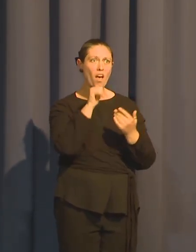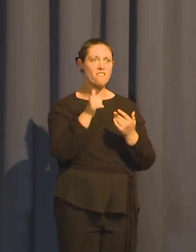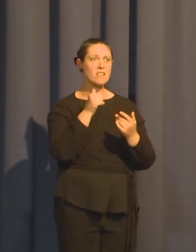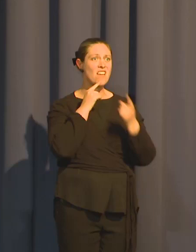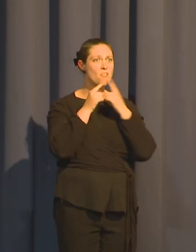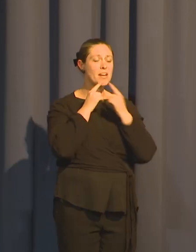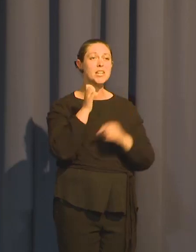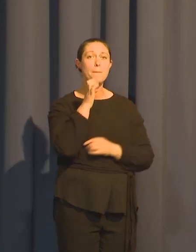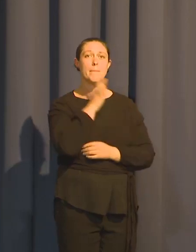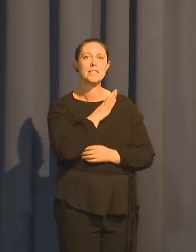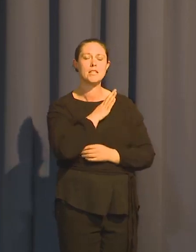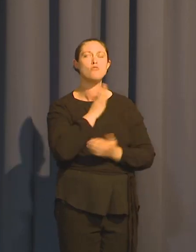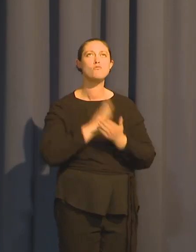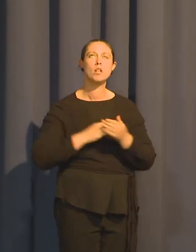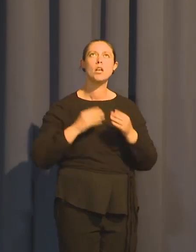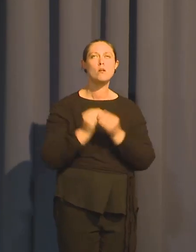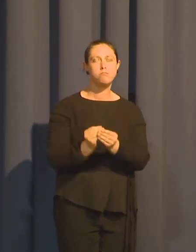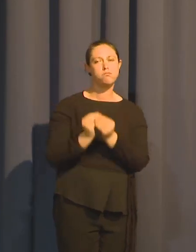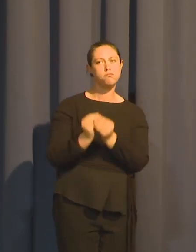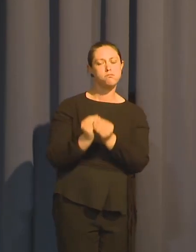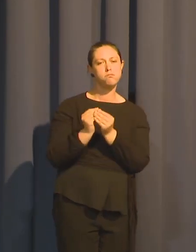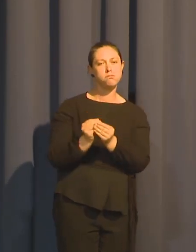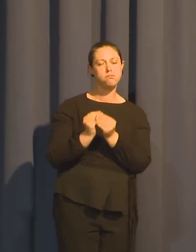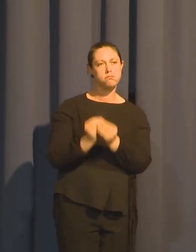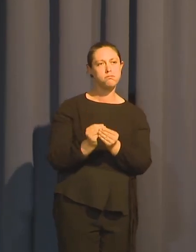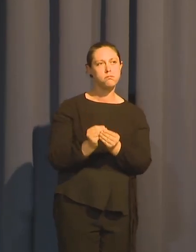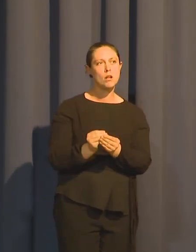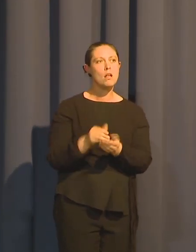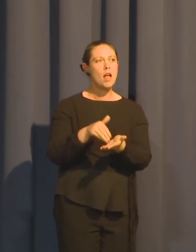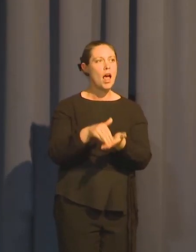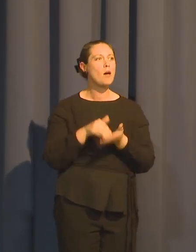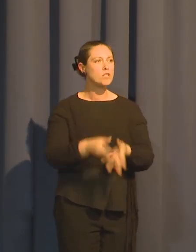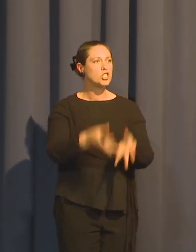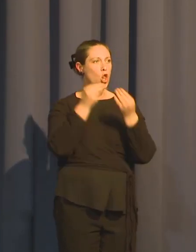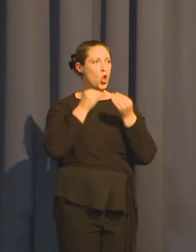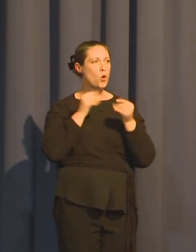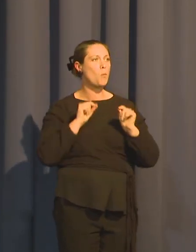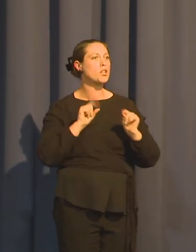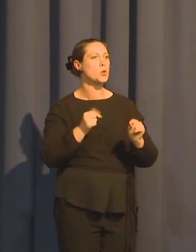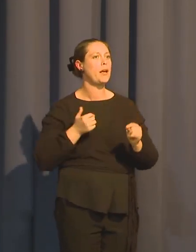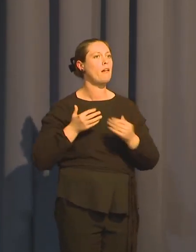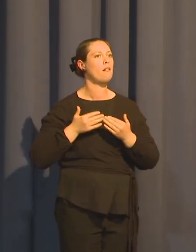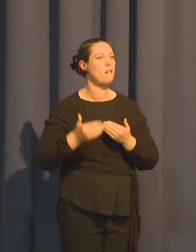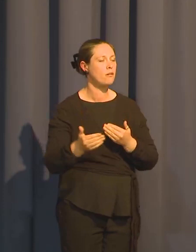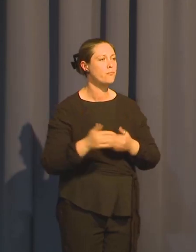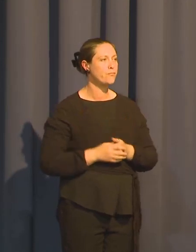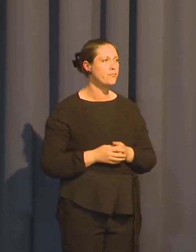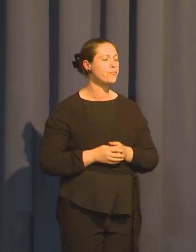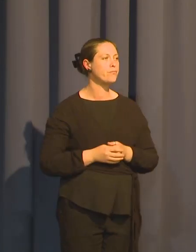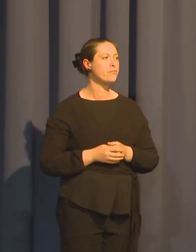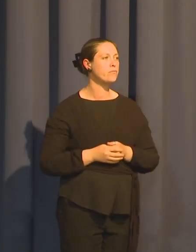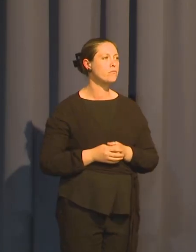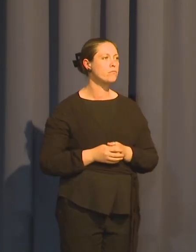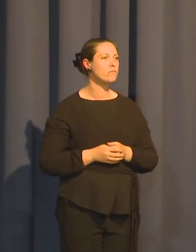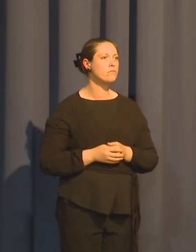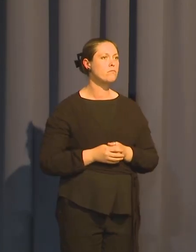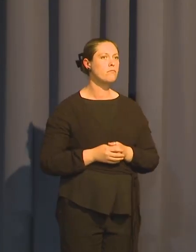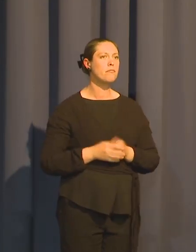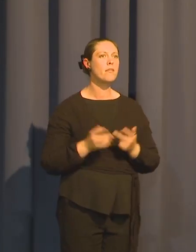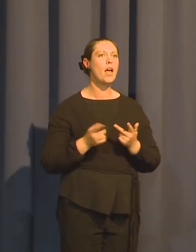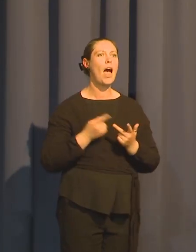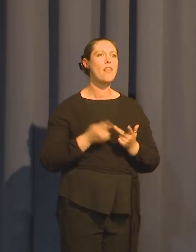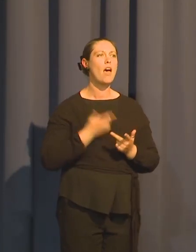cases, which has been vital in terms of learning on the way through. The other thing I'd like to thank you for is your